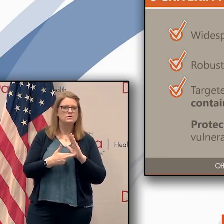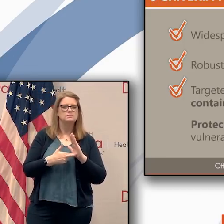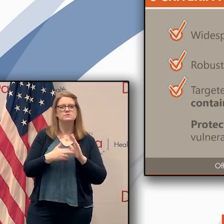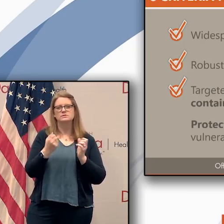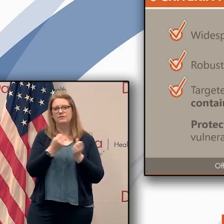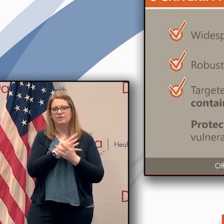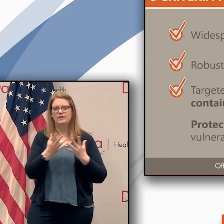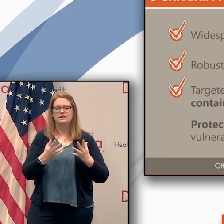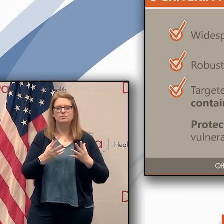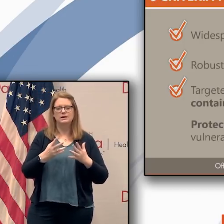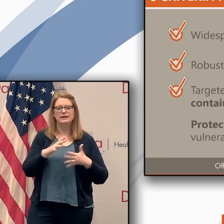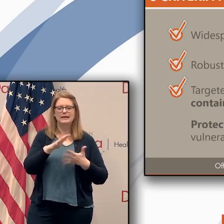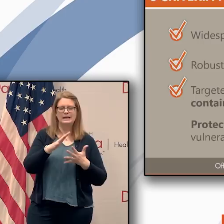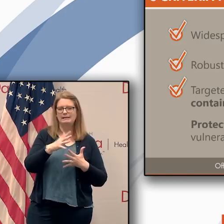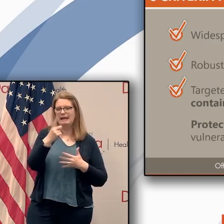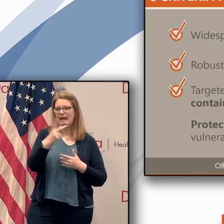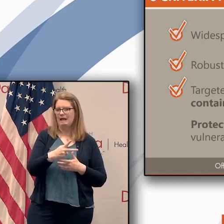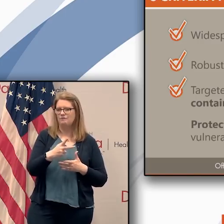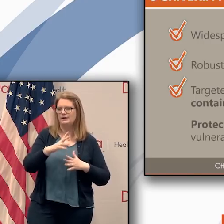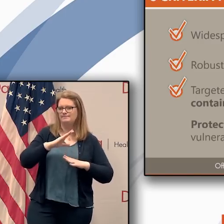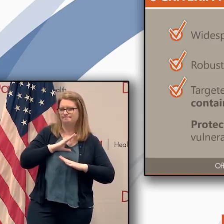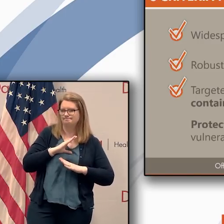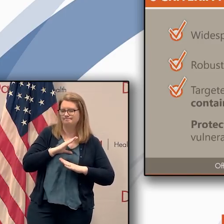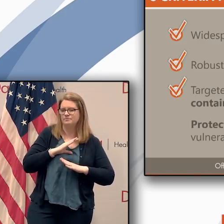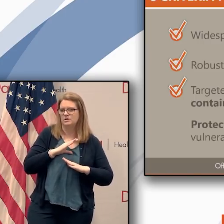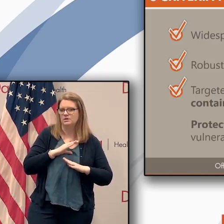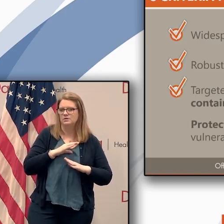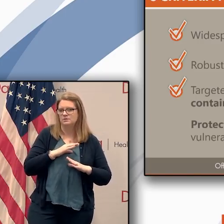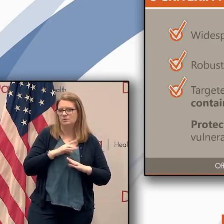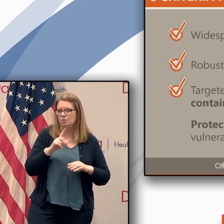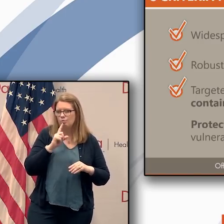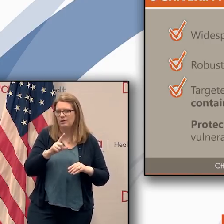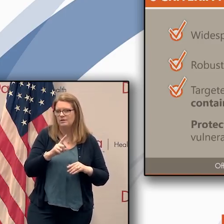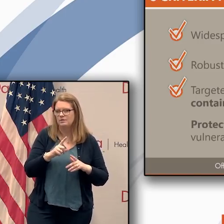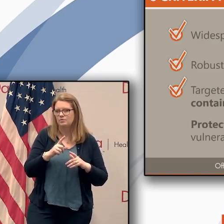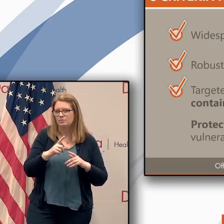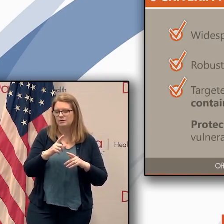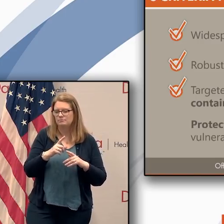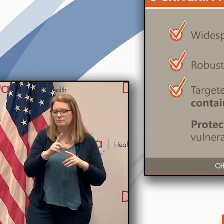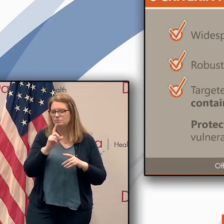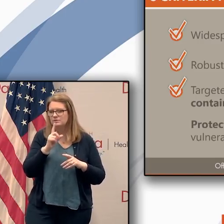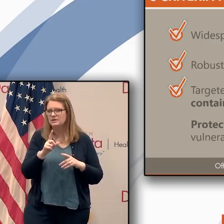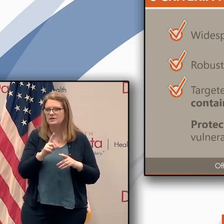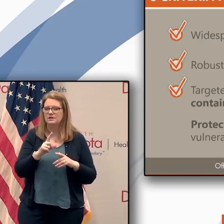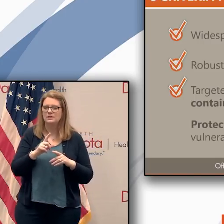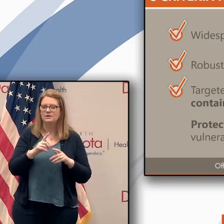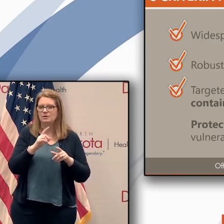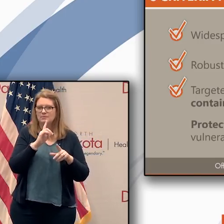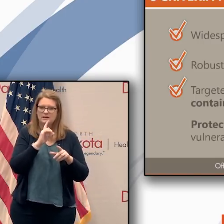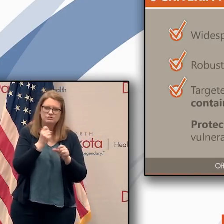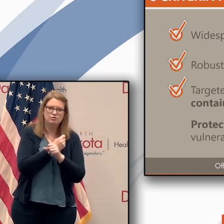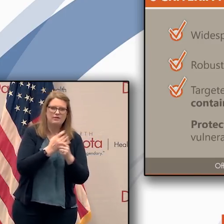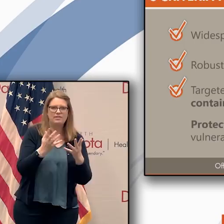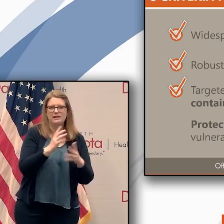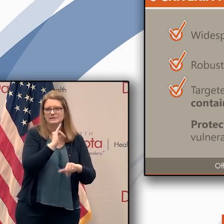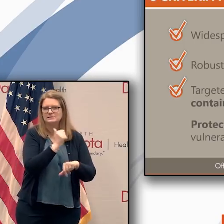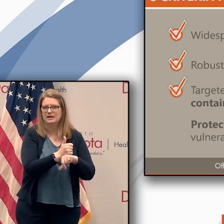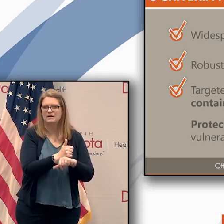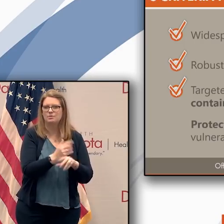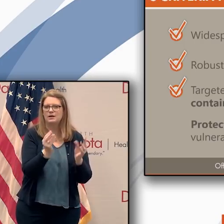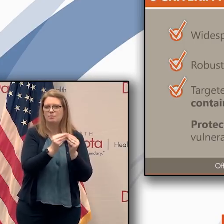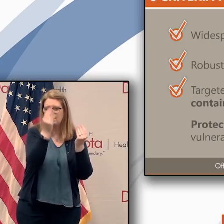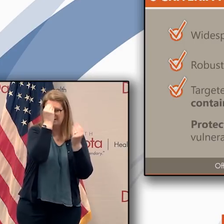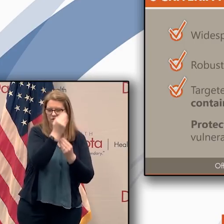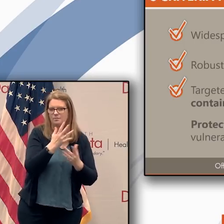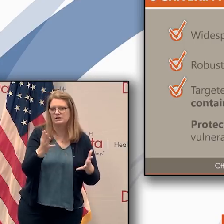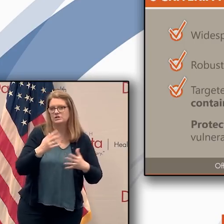starting to roll that out, and we're continuing to work to ensure that we've got protections in place for the most vulnerable, and more meetings this